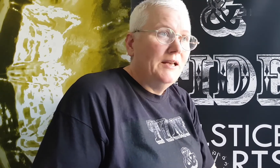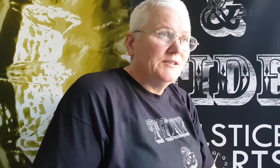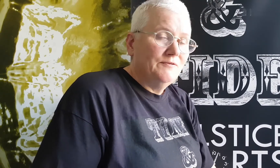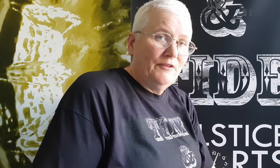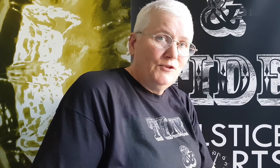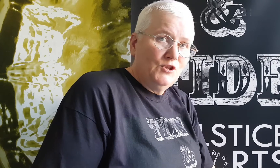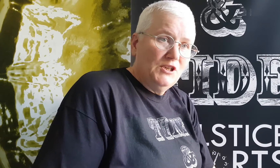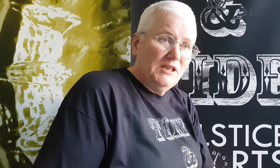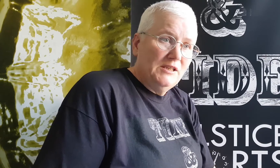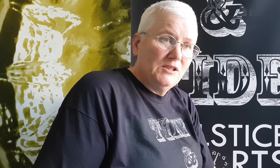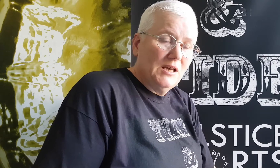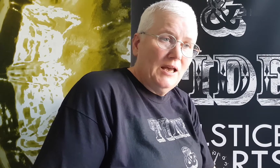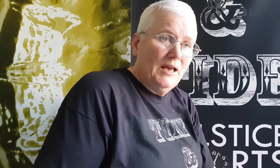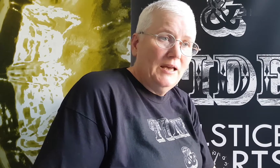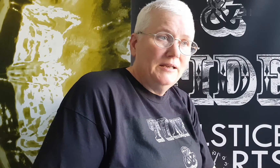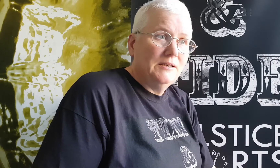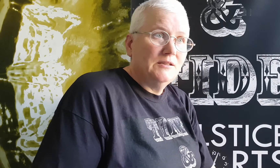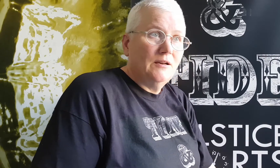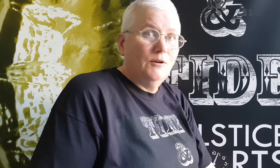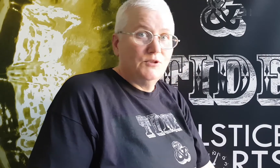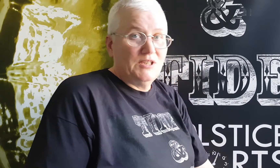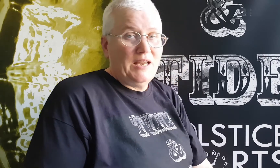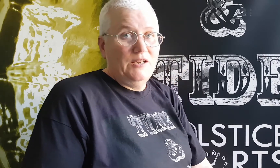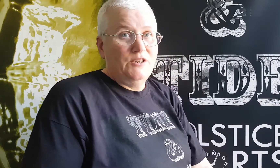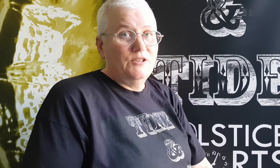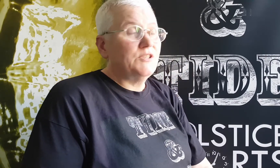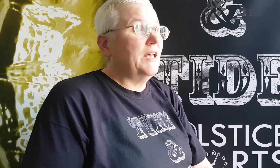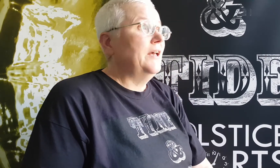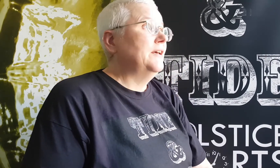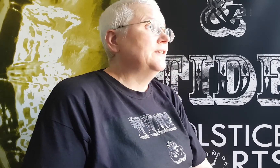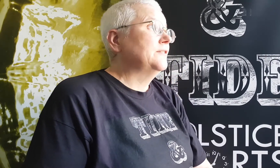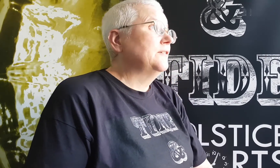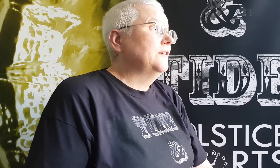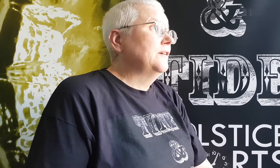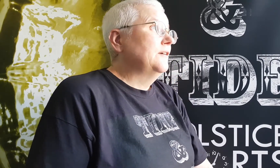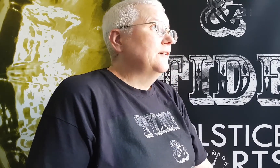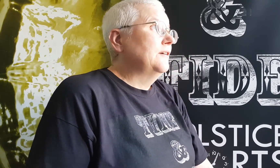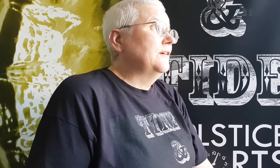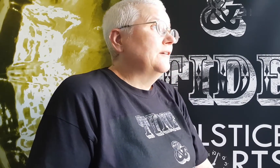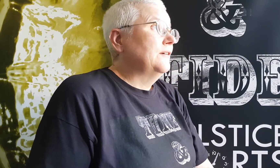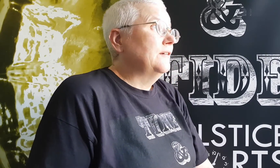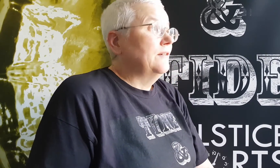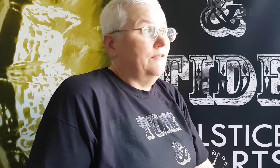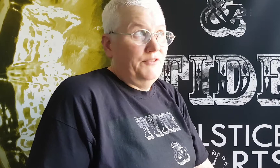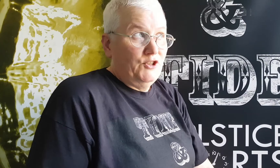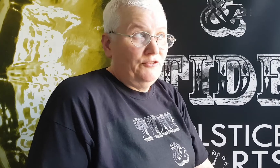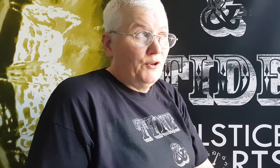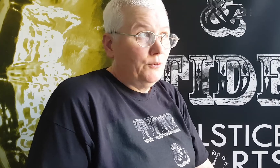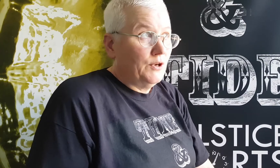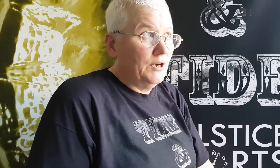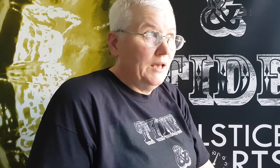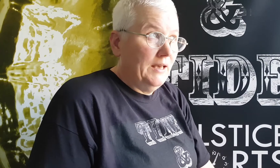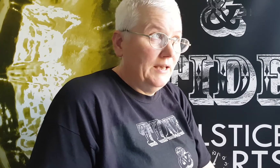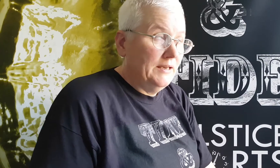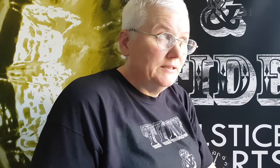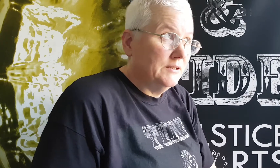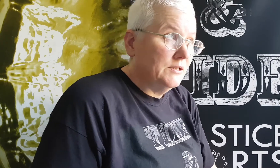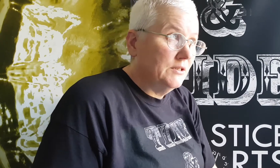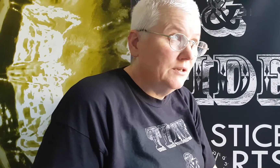some refugees and old sailors and fisher folk and